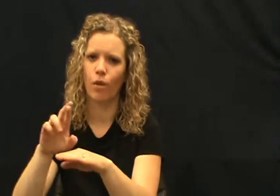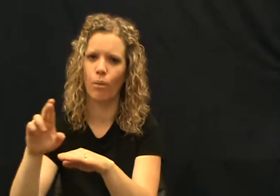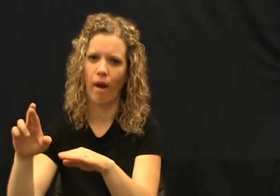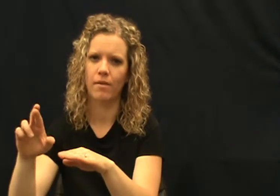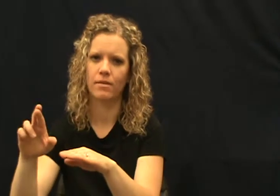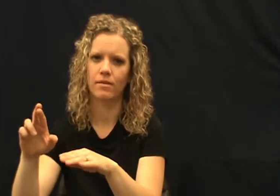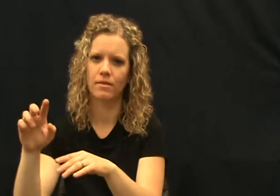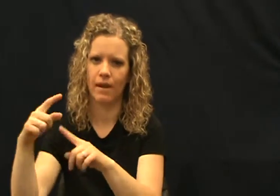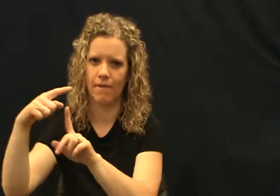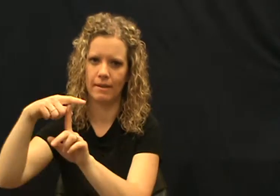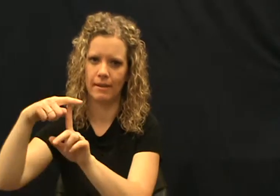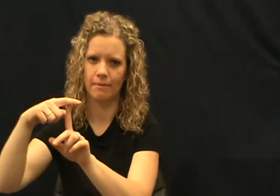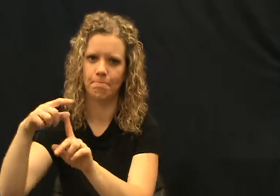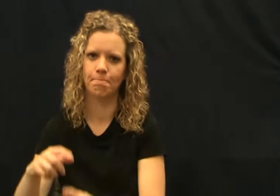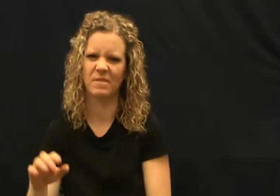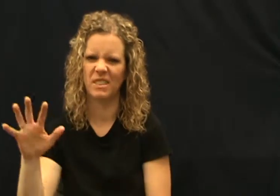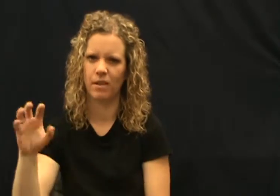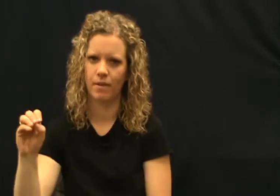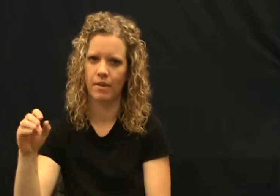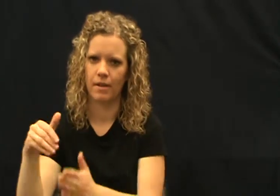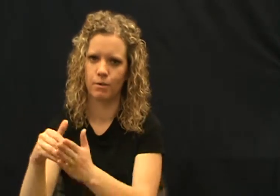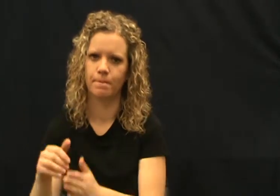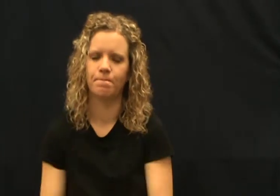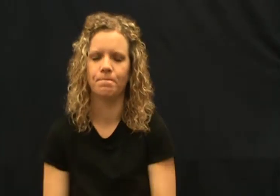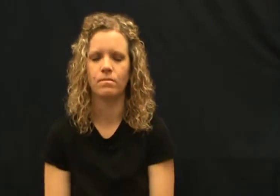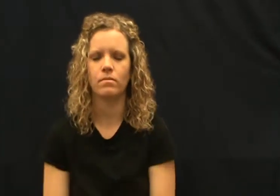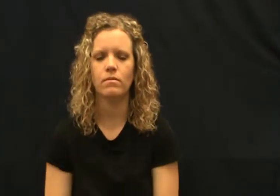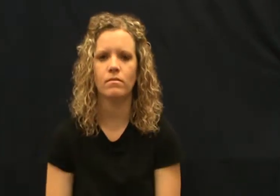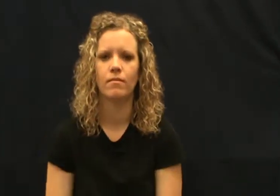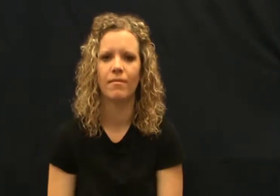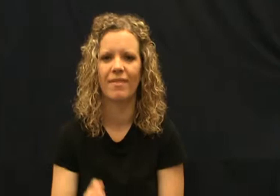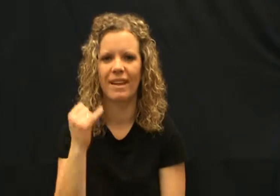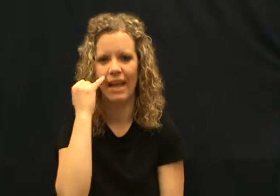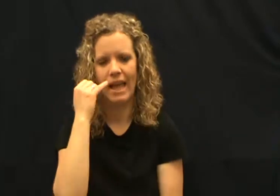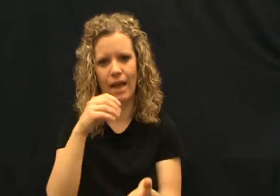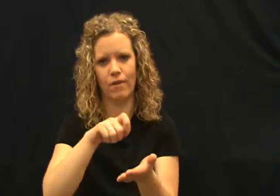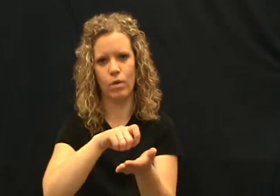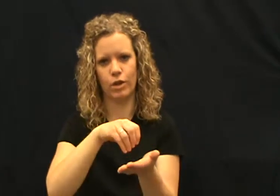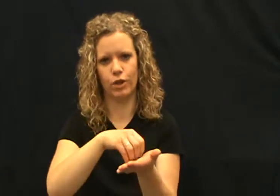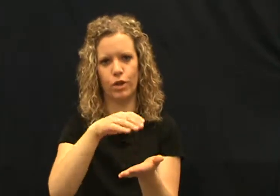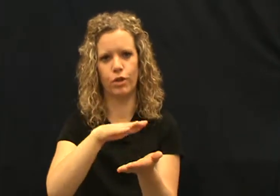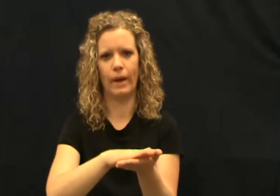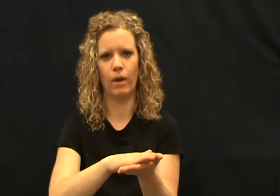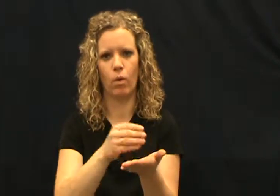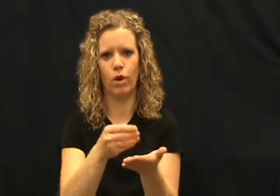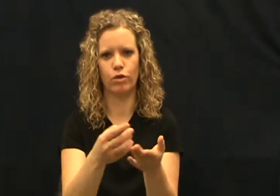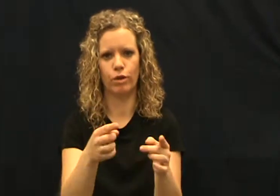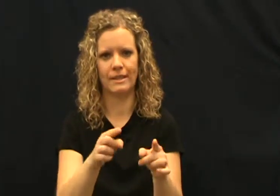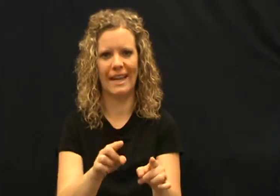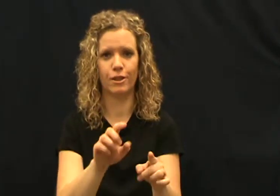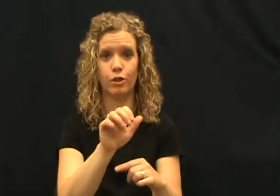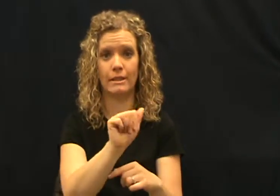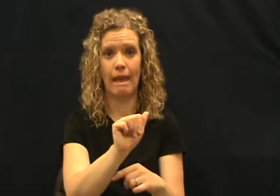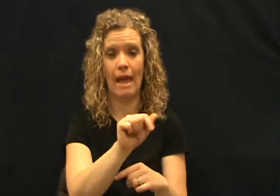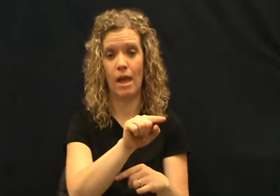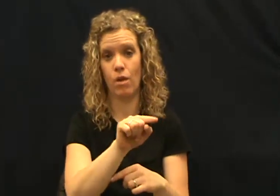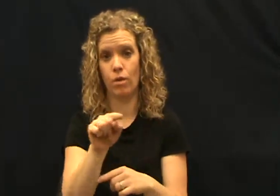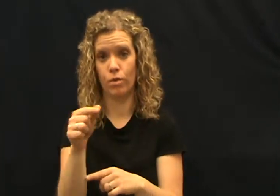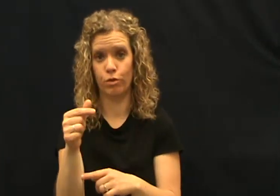account. And if you were to record transactions A through G that we looked at